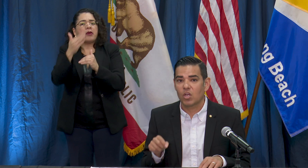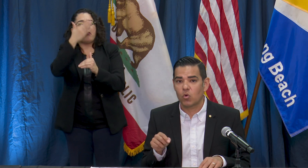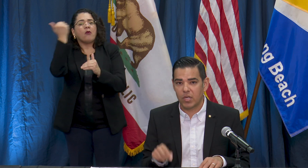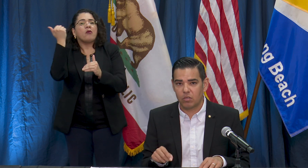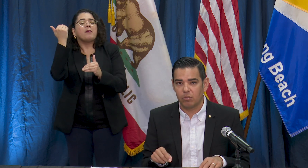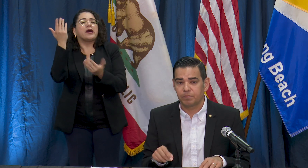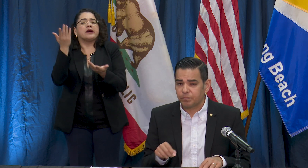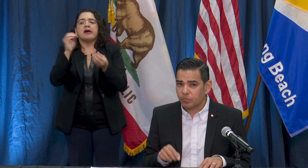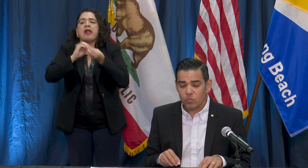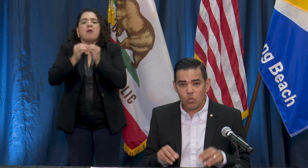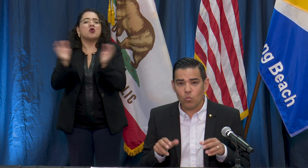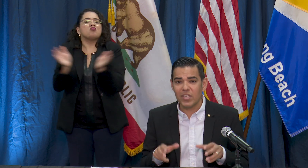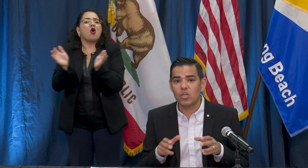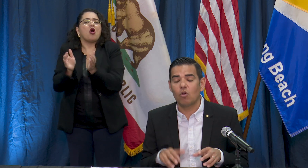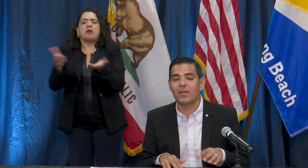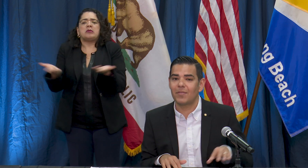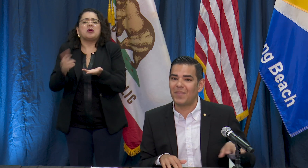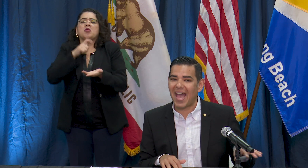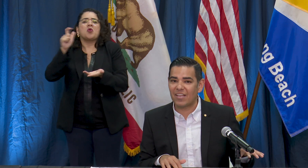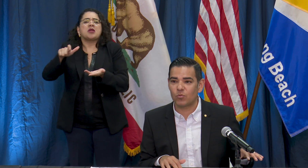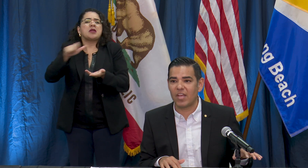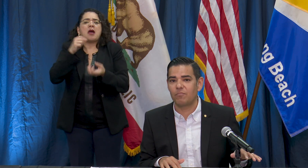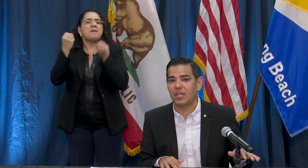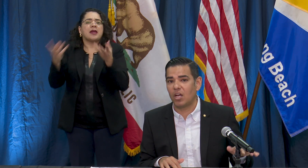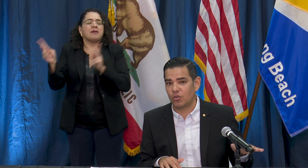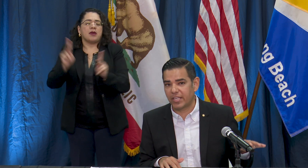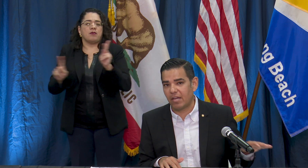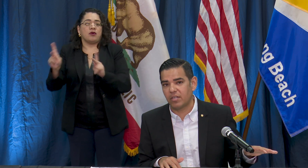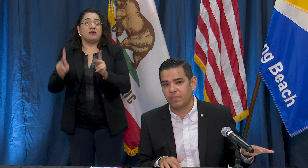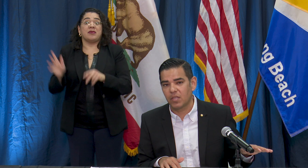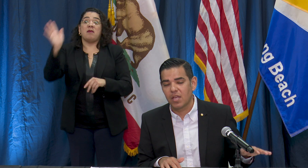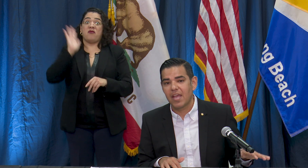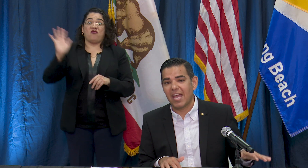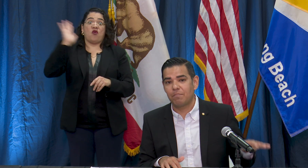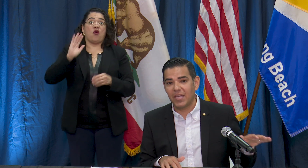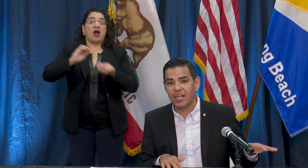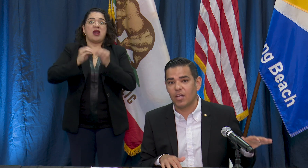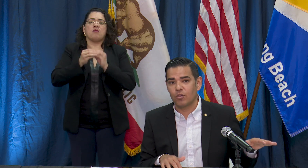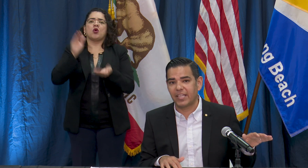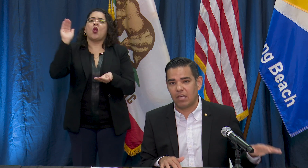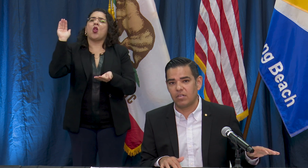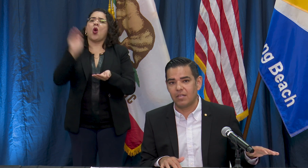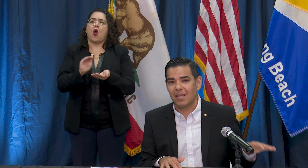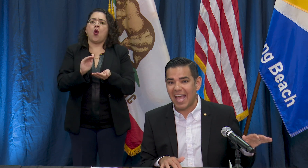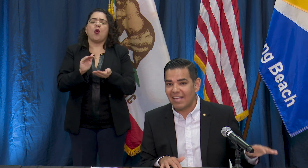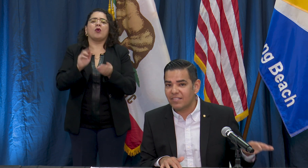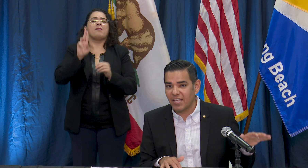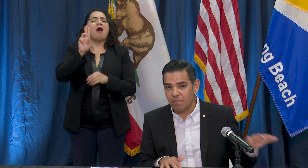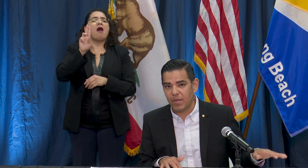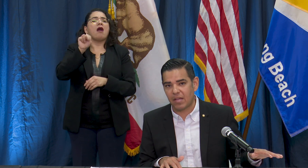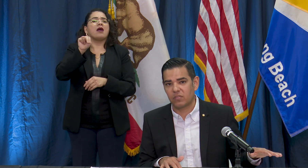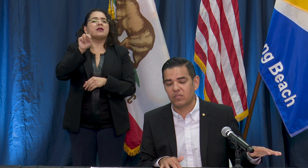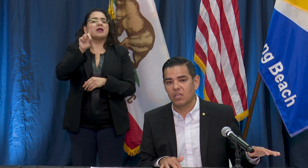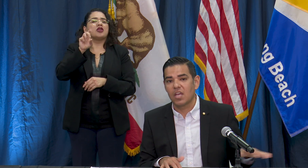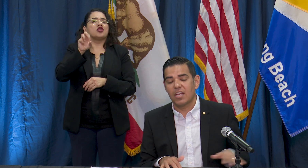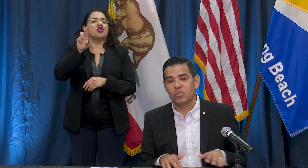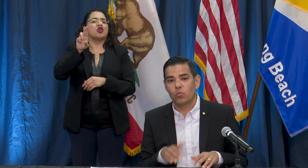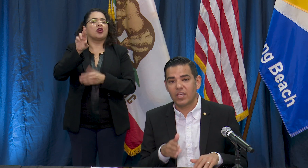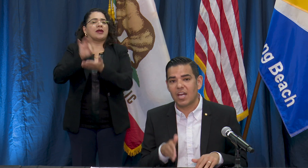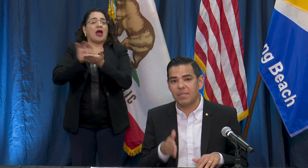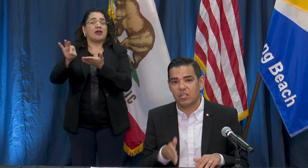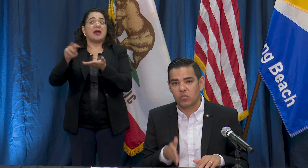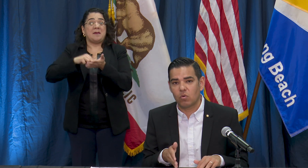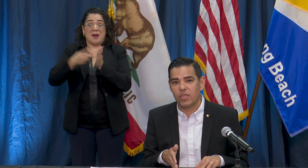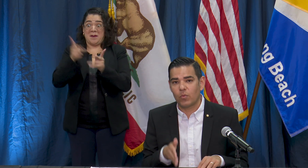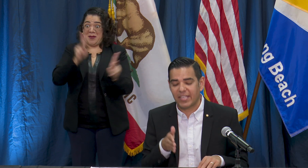be critical. We know that in the past we have been undercounted, and being undercounted has impacts. And so